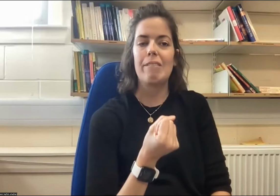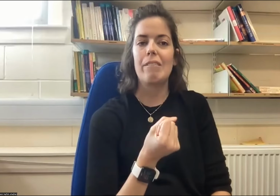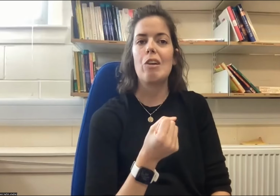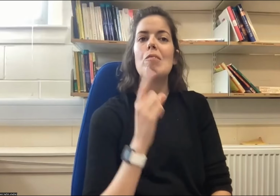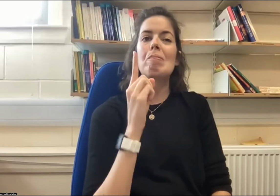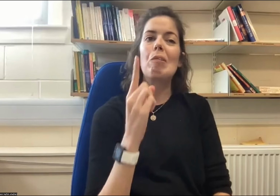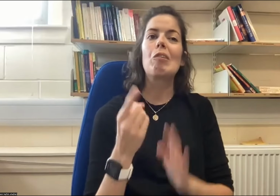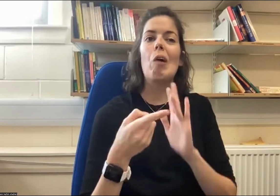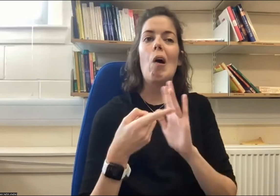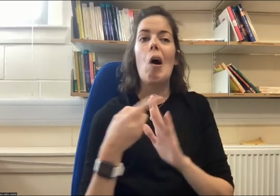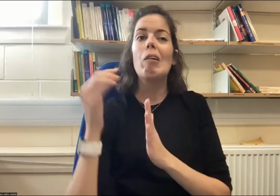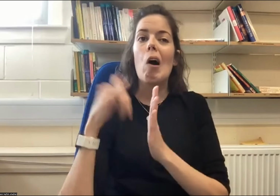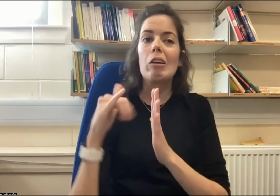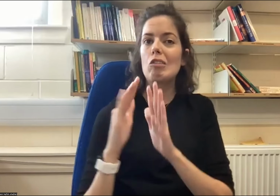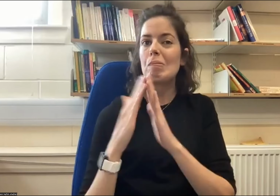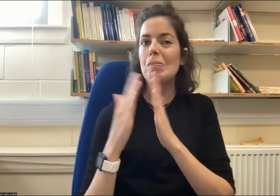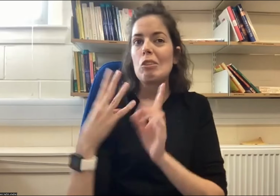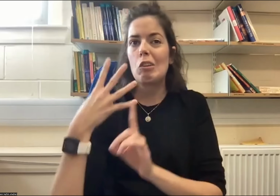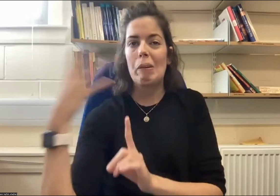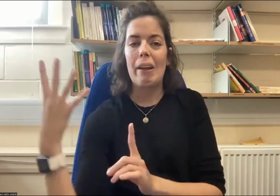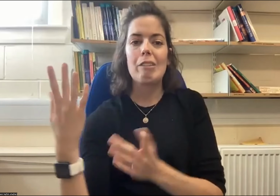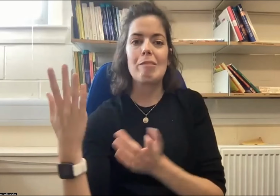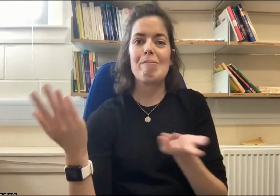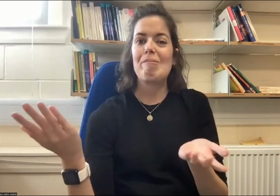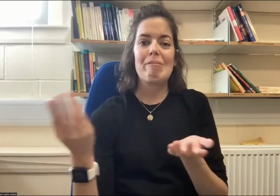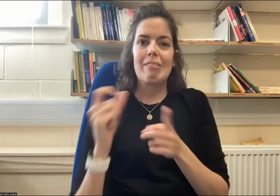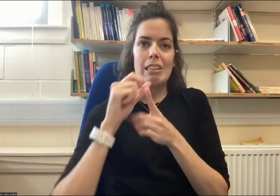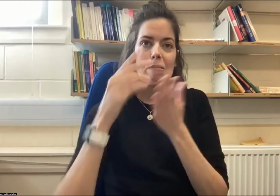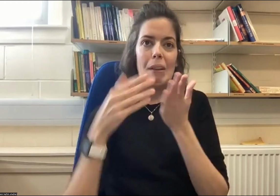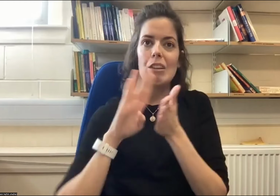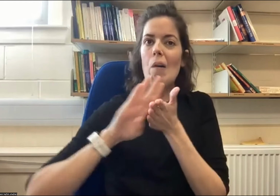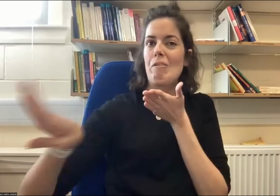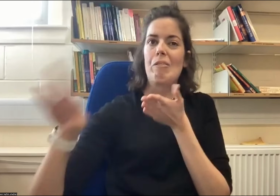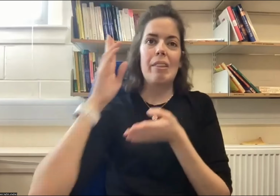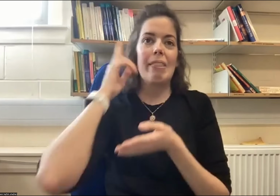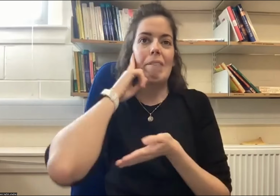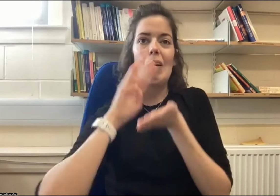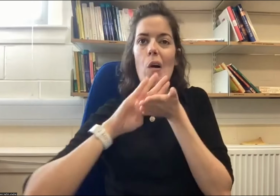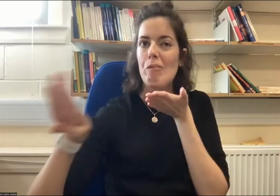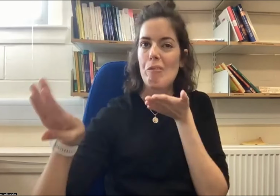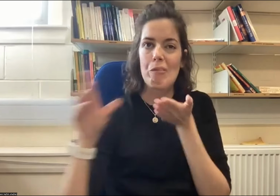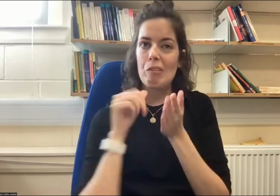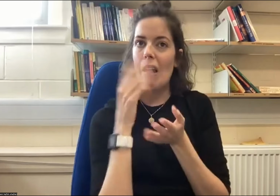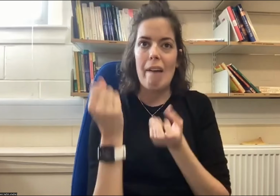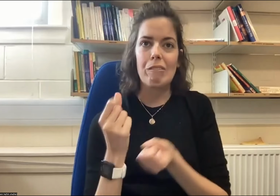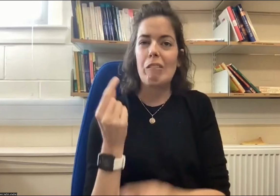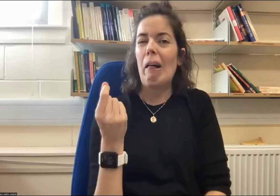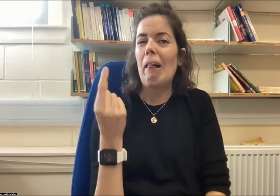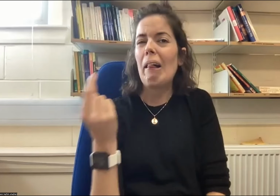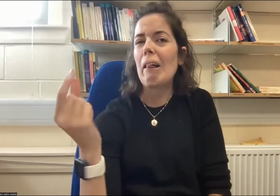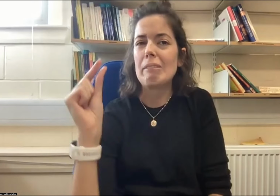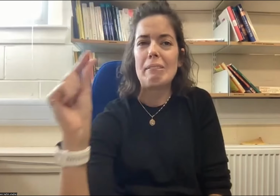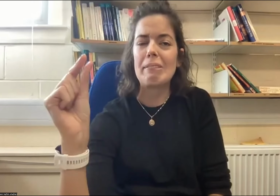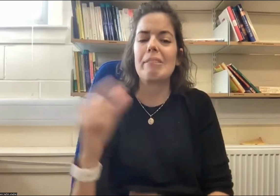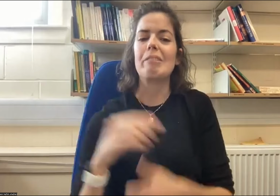people and their experiences, their geographies, a little bit on general disability, but very little